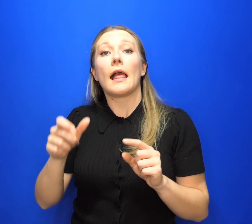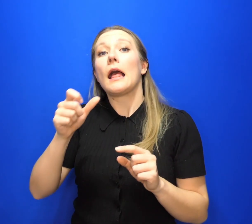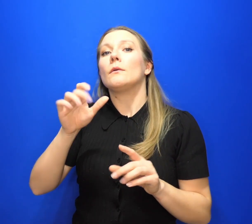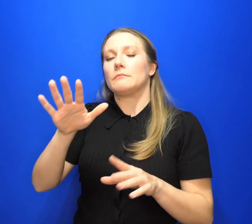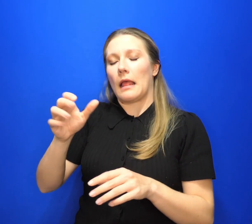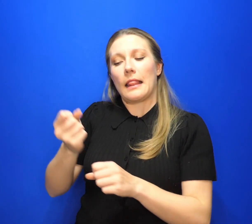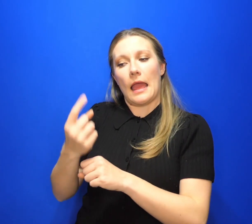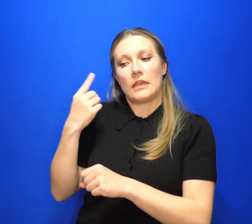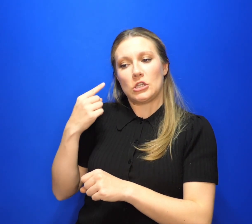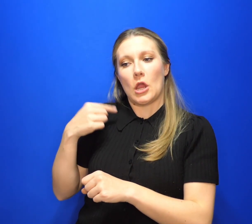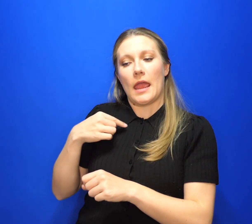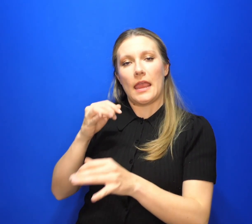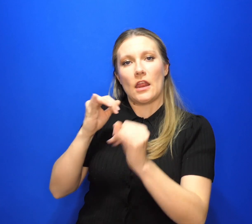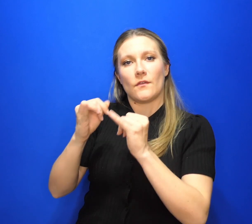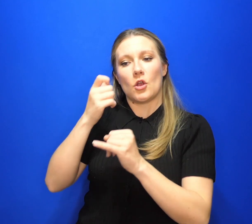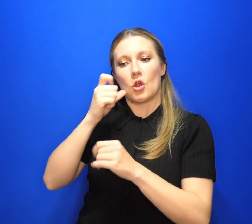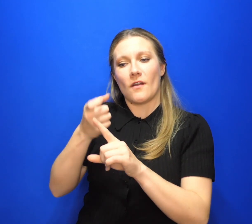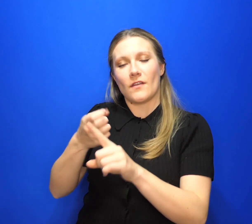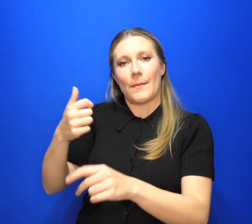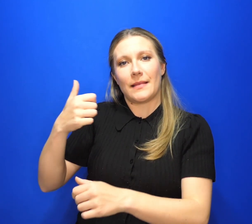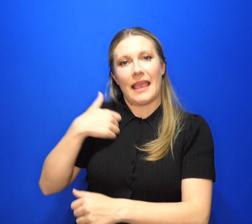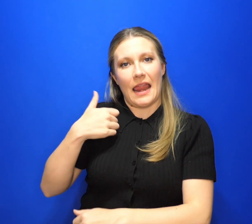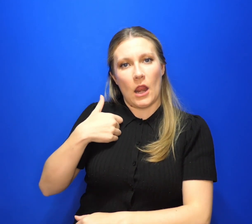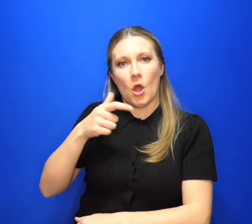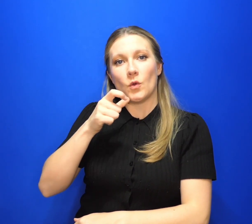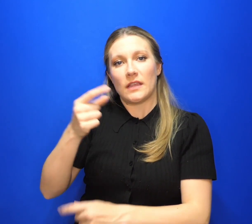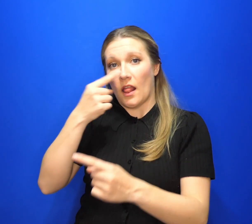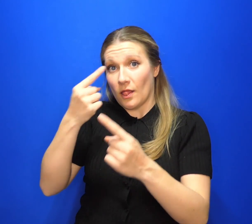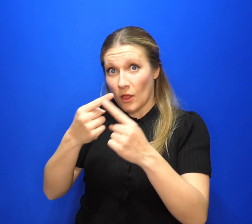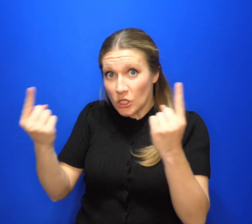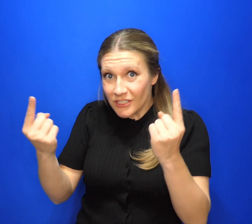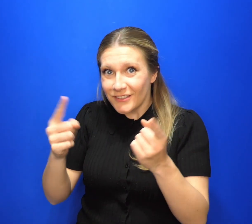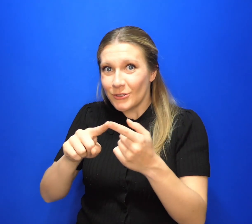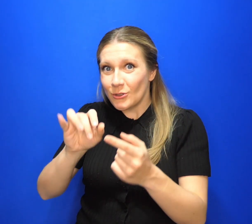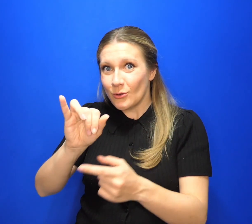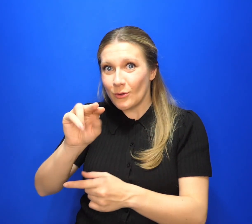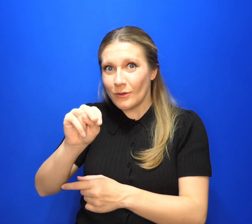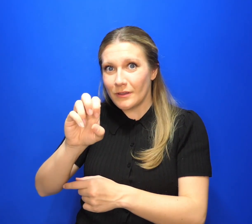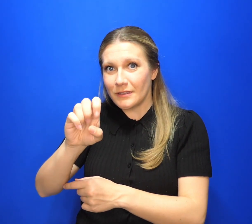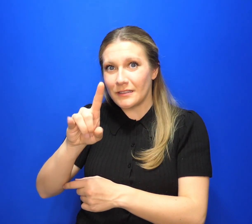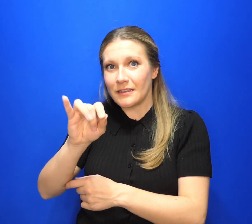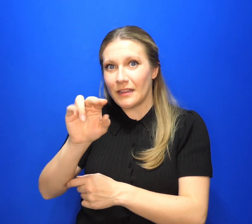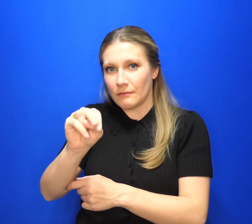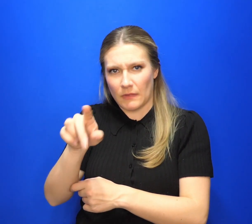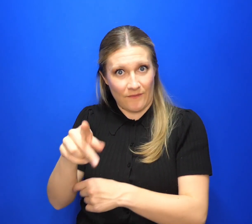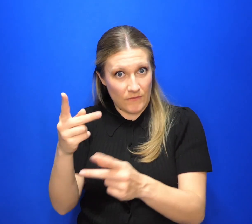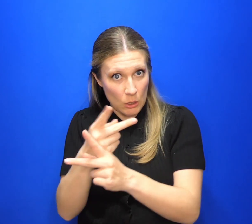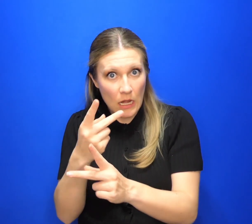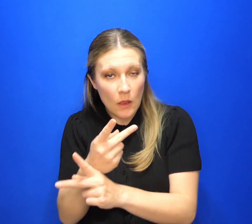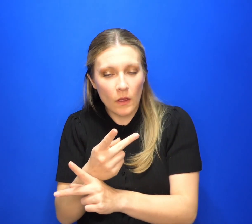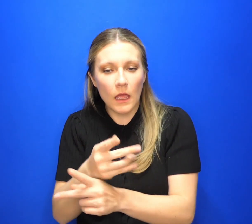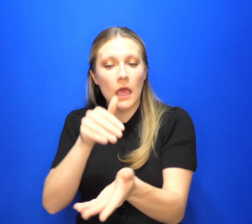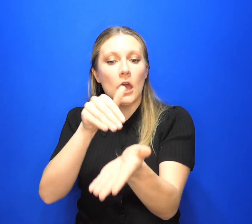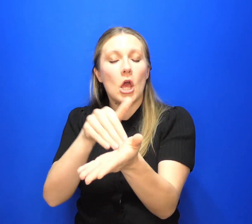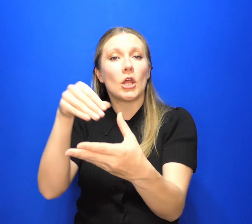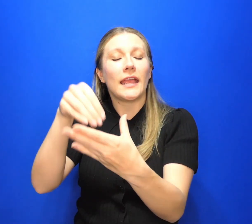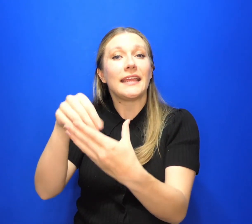insulin. She figured it out. A doctor in Texas heard the